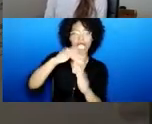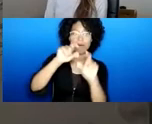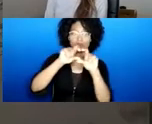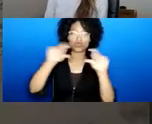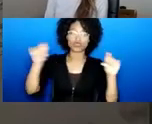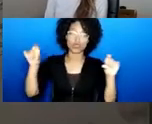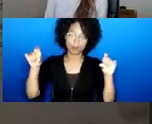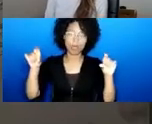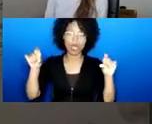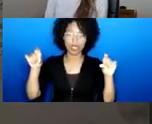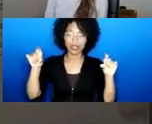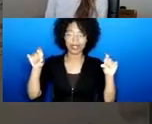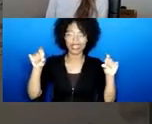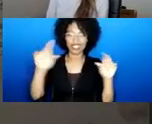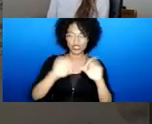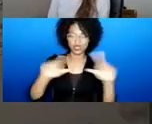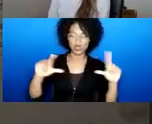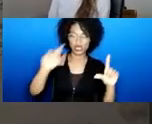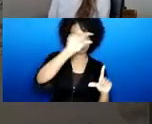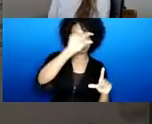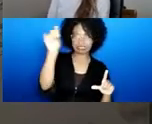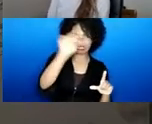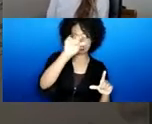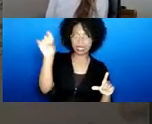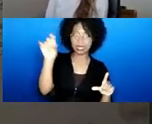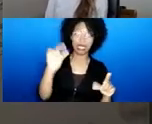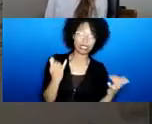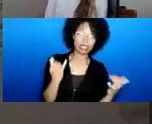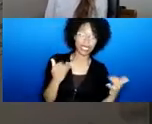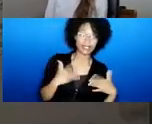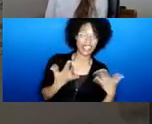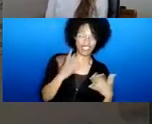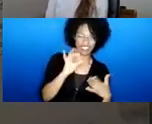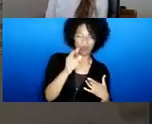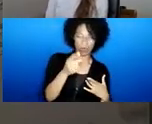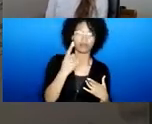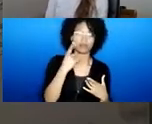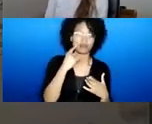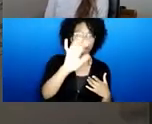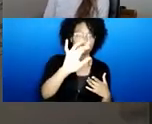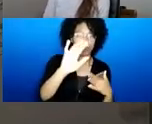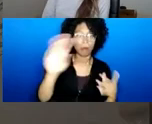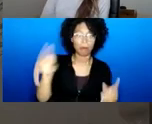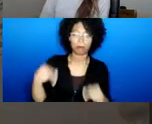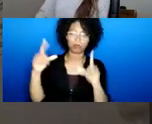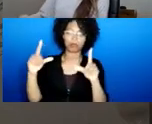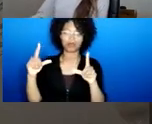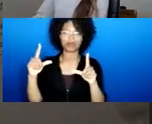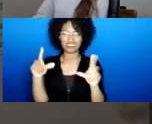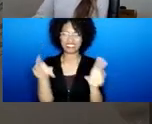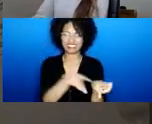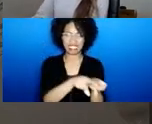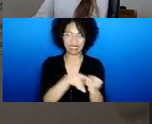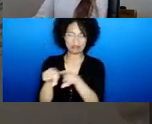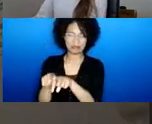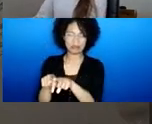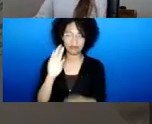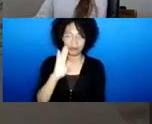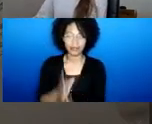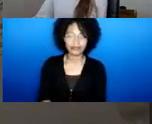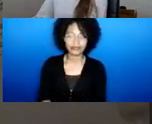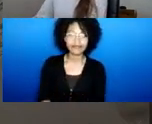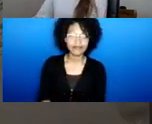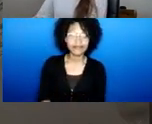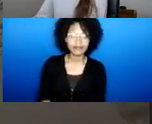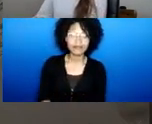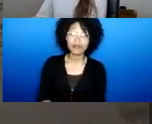in the beginning as well by clicking today's events. It will take you to the same screen. The first type of